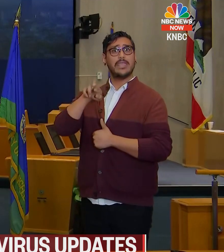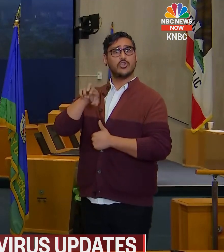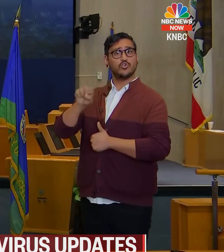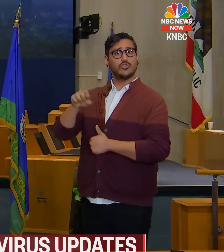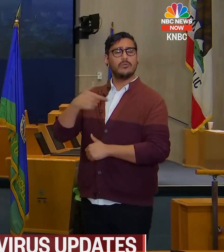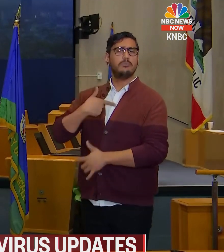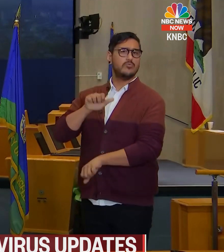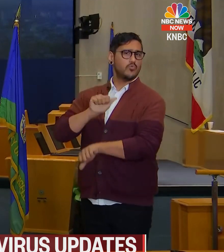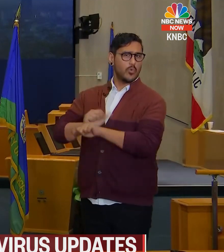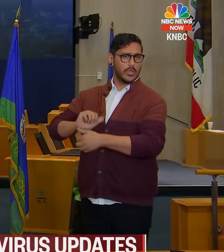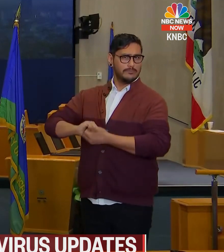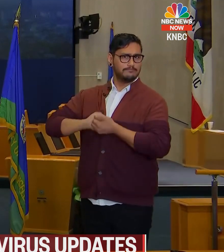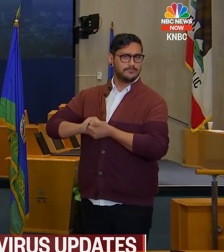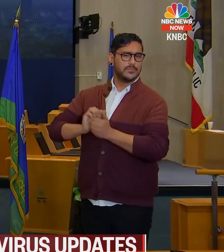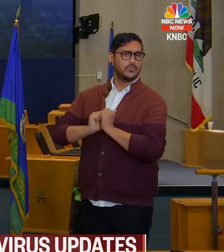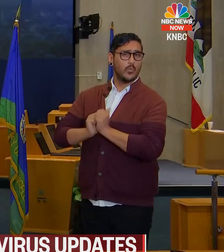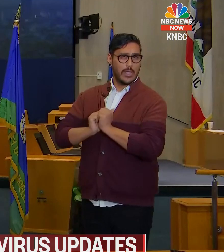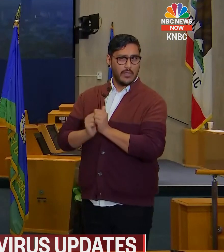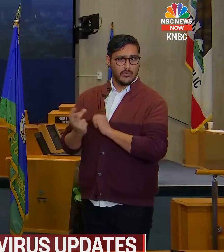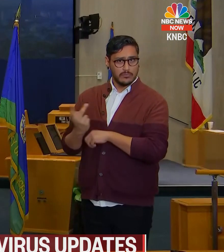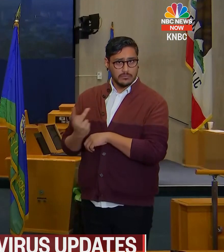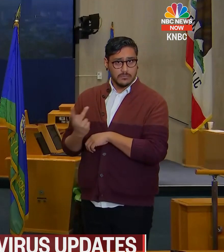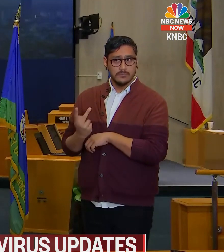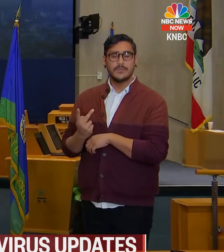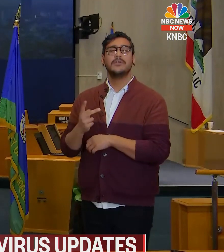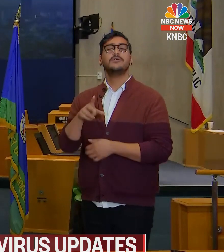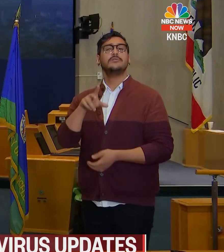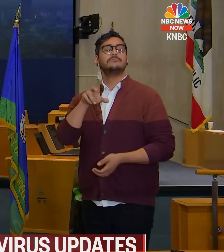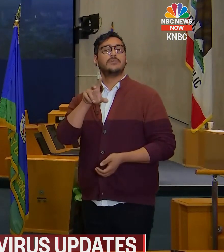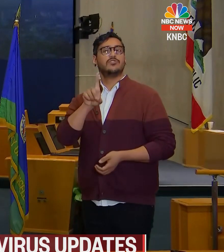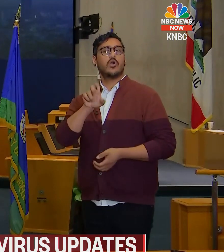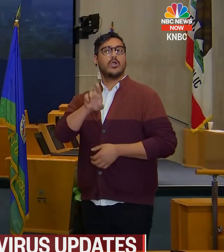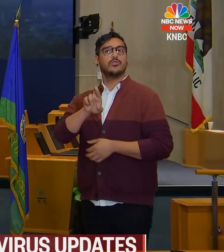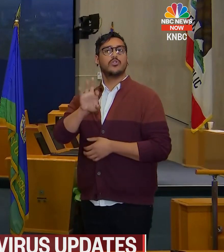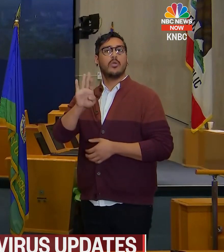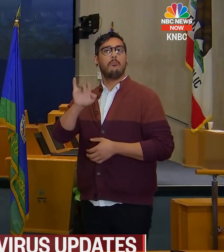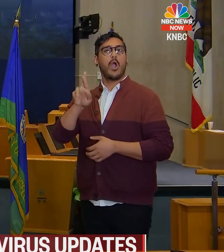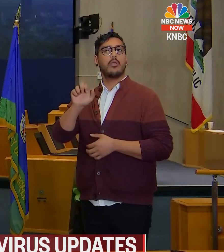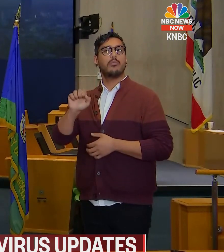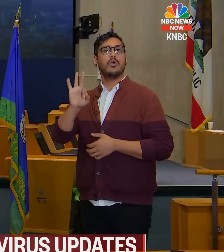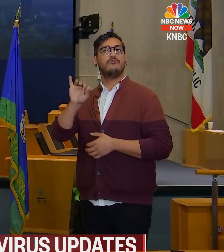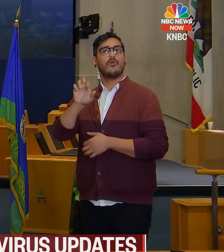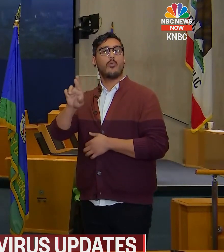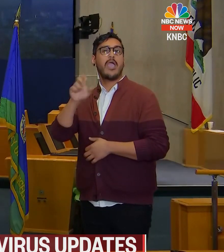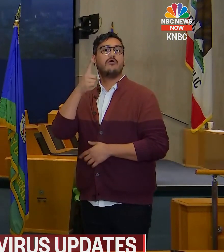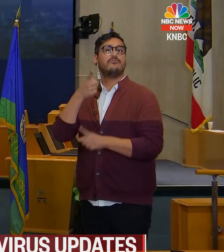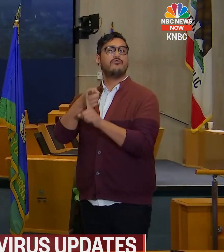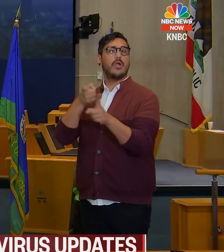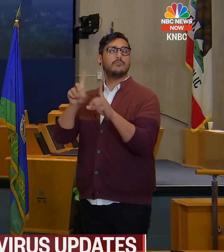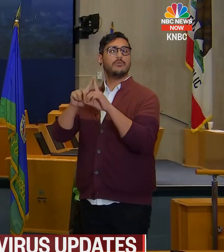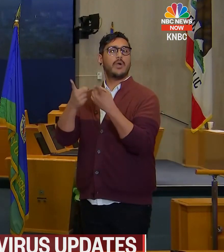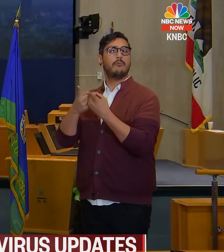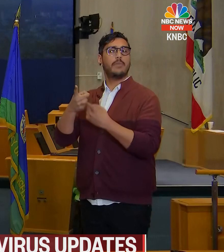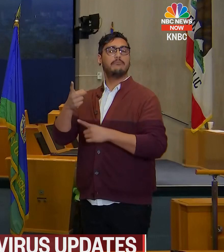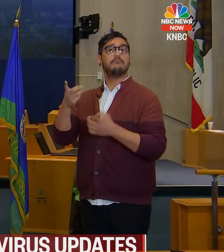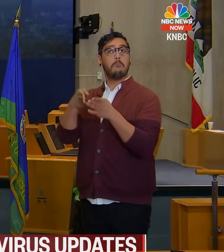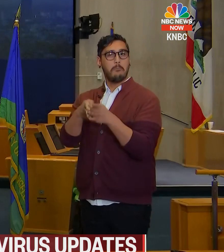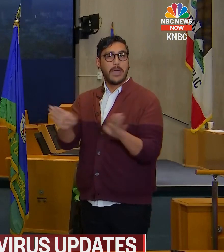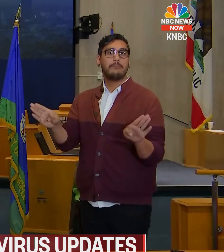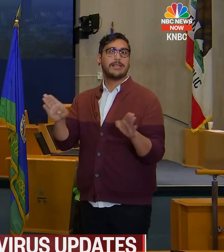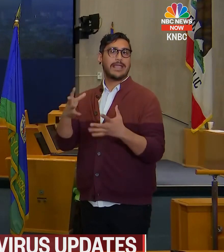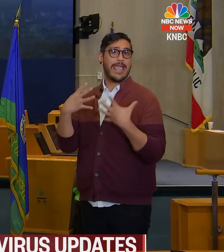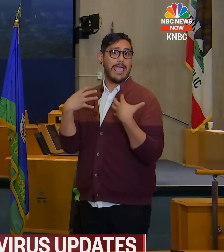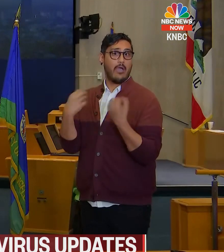with collaboratively, particularly Dr. Barbara Ferrer from the Department of Public Health, who we've been working